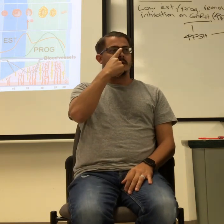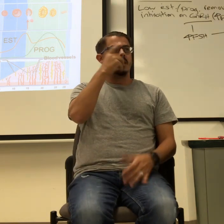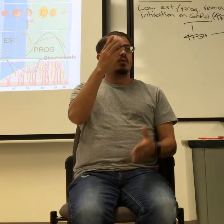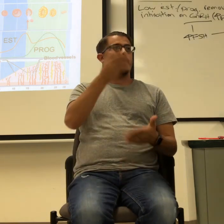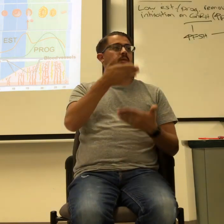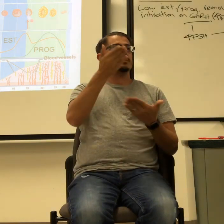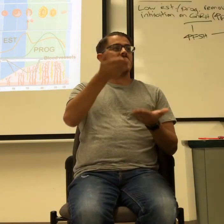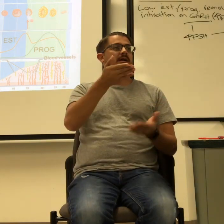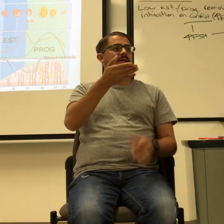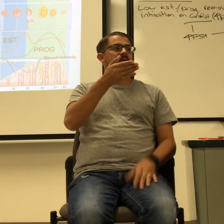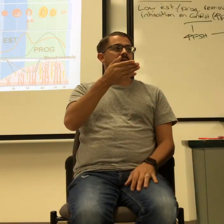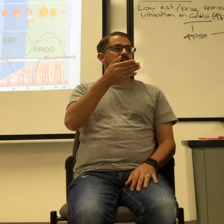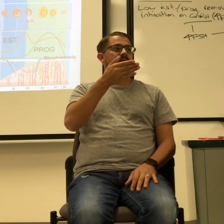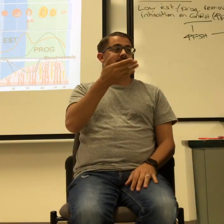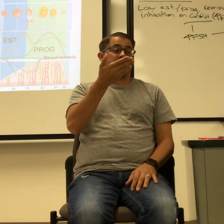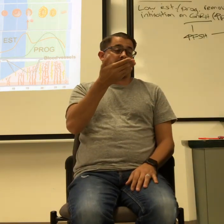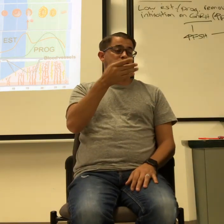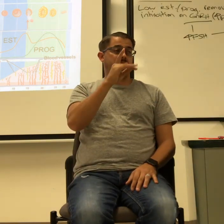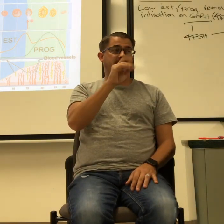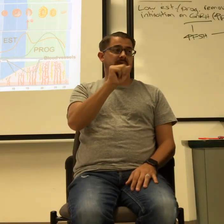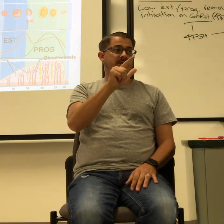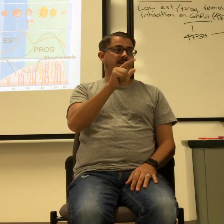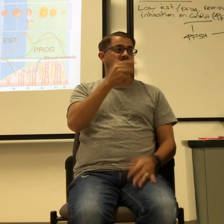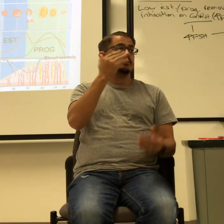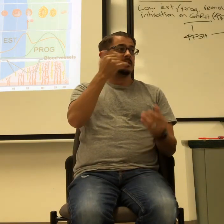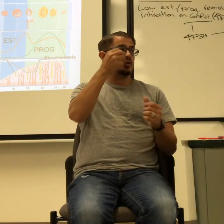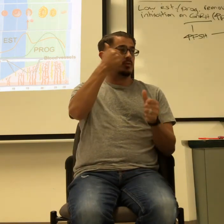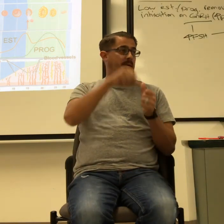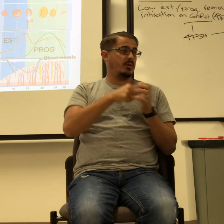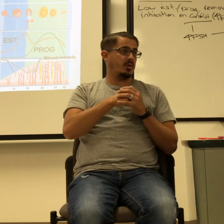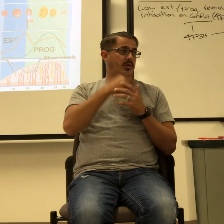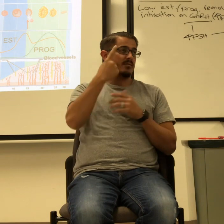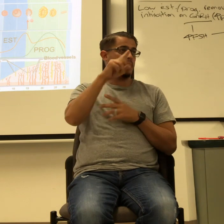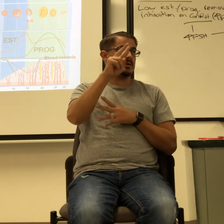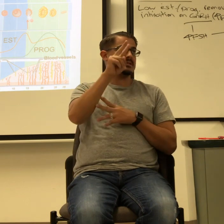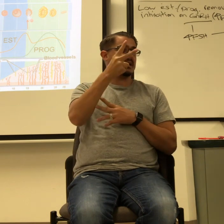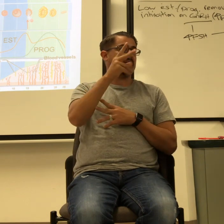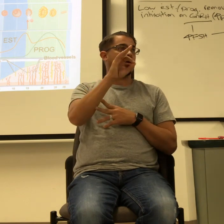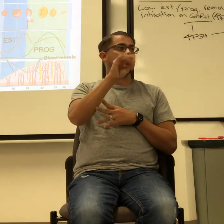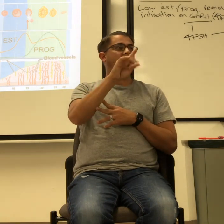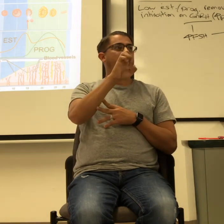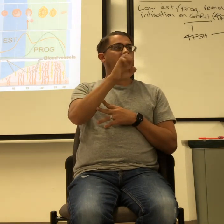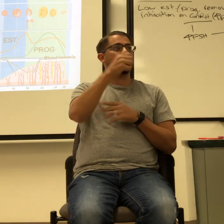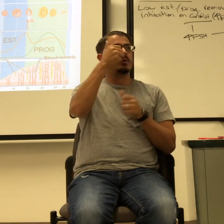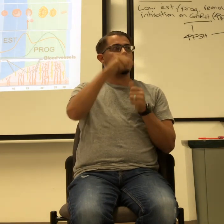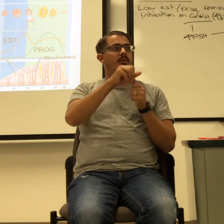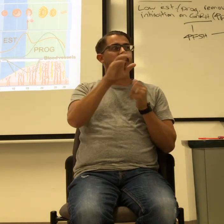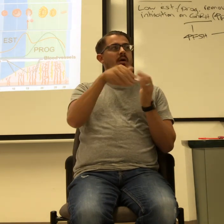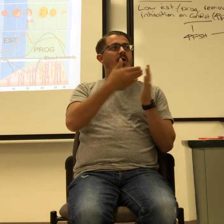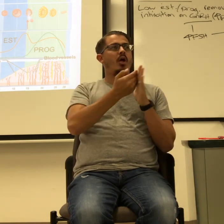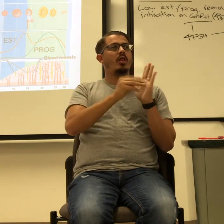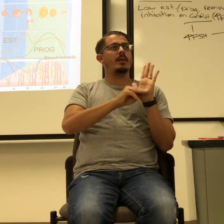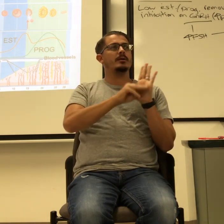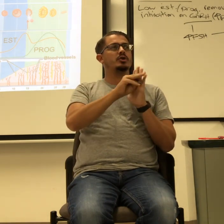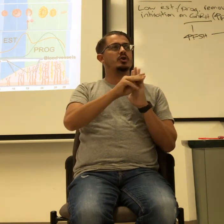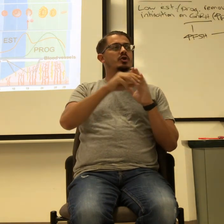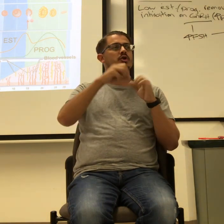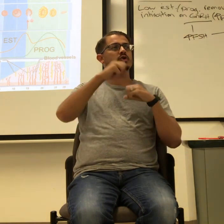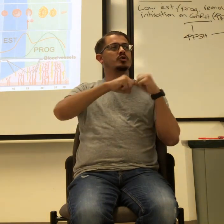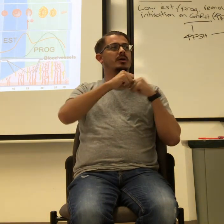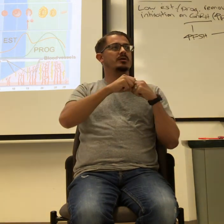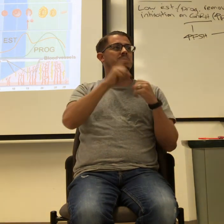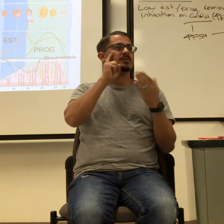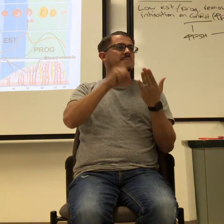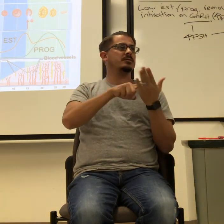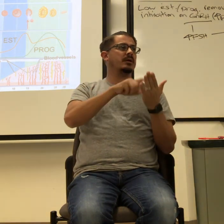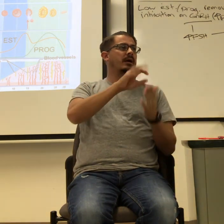I expect you to remember. For example, for the secondary follicle, do you remember all the mature structures we saw, like